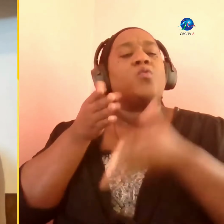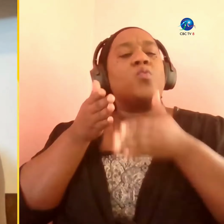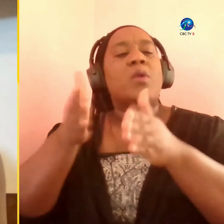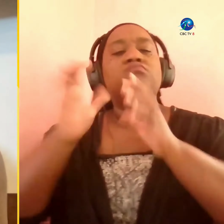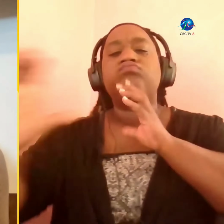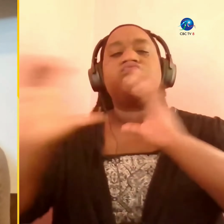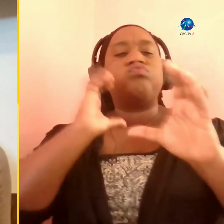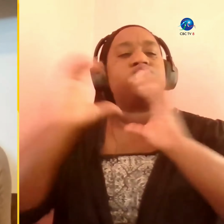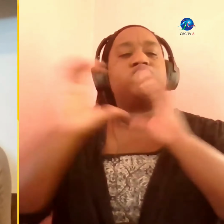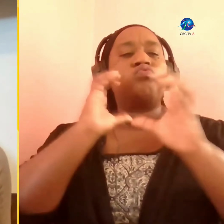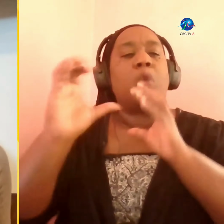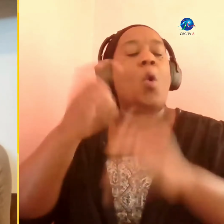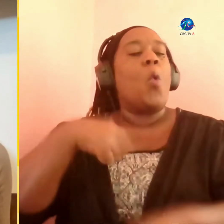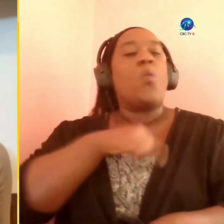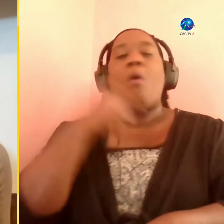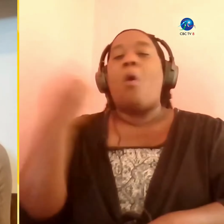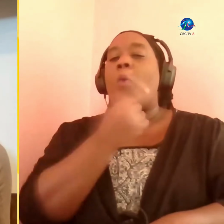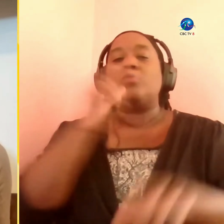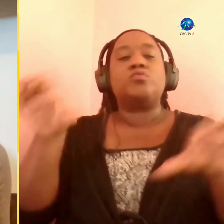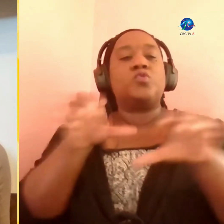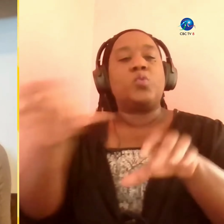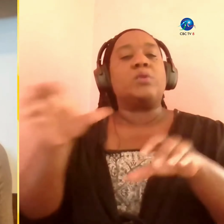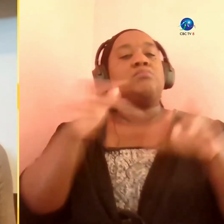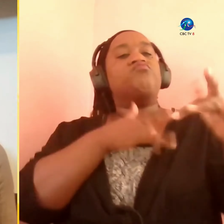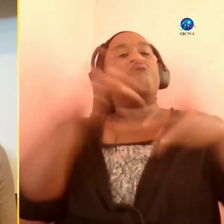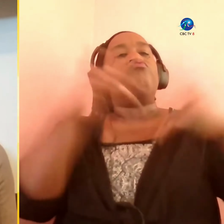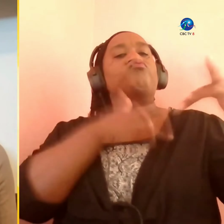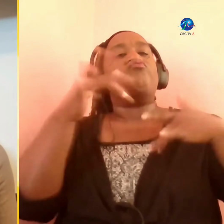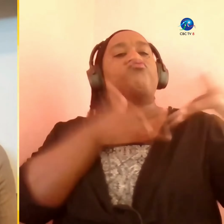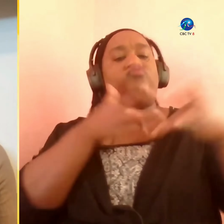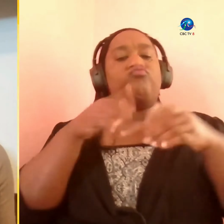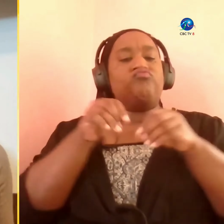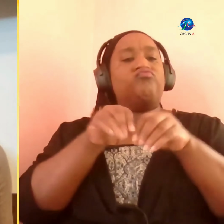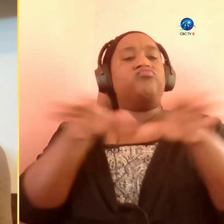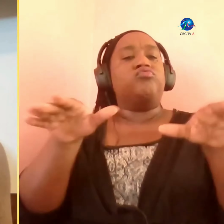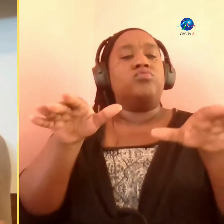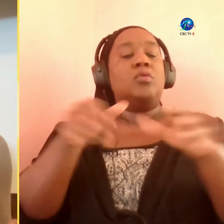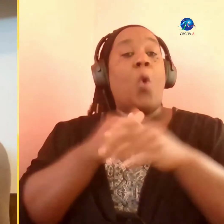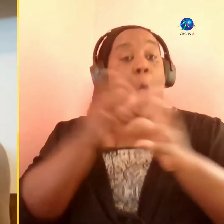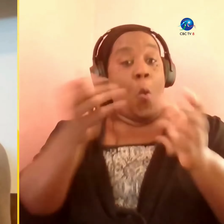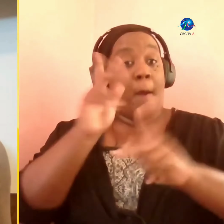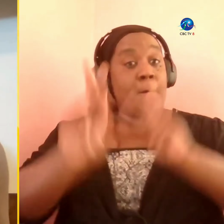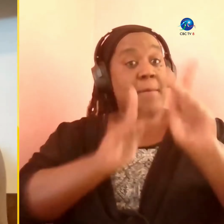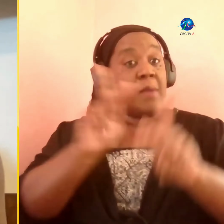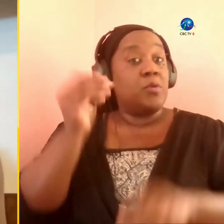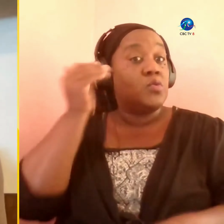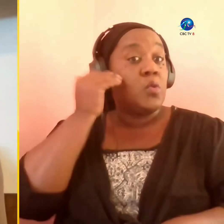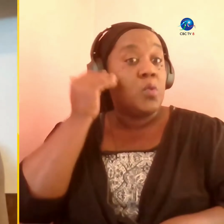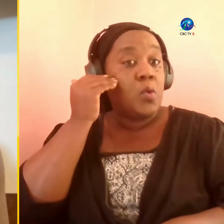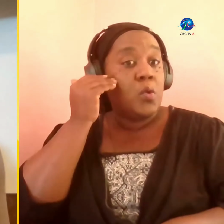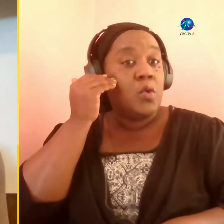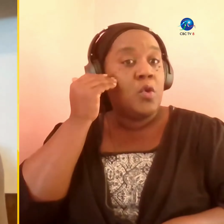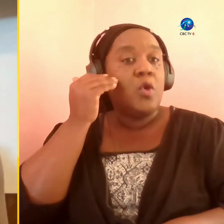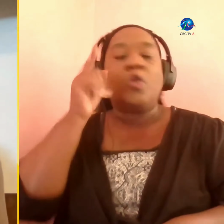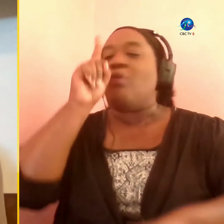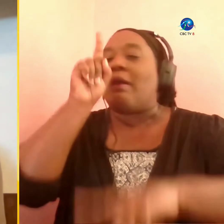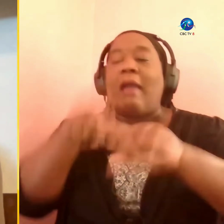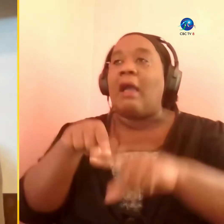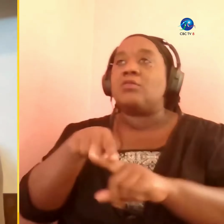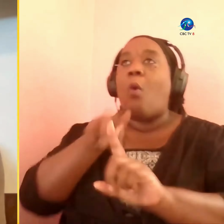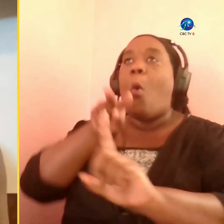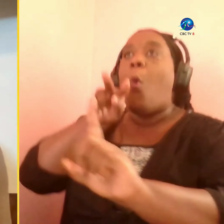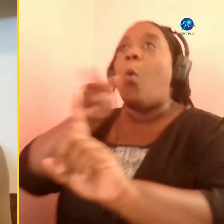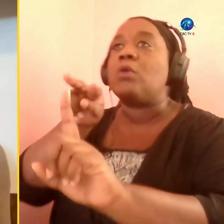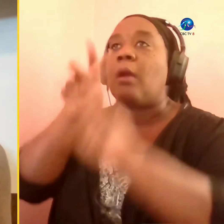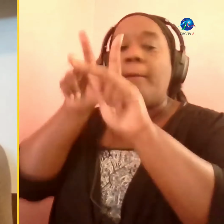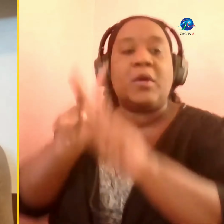sensitization. And we want persons to know that you may not, you can't tell by looking at some person that they're having a